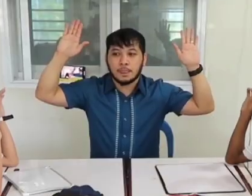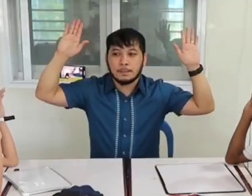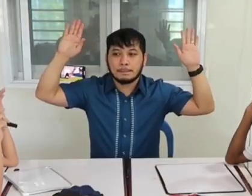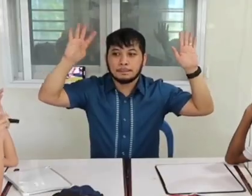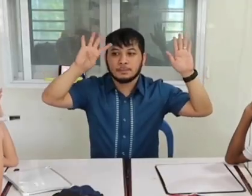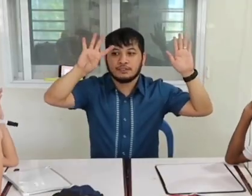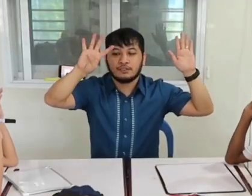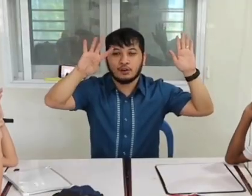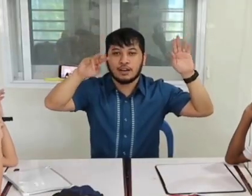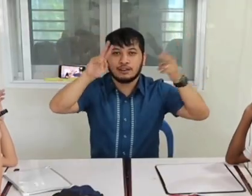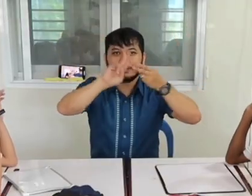Four.